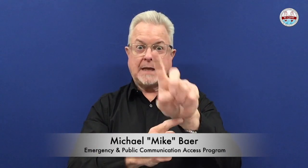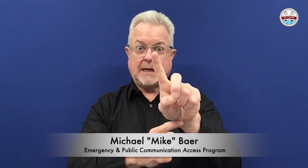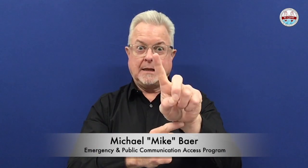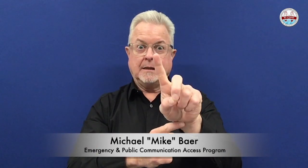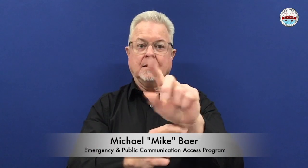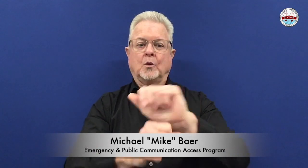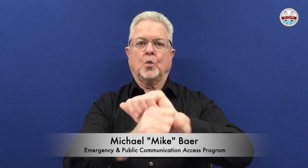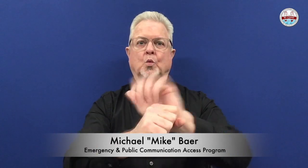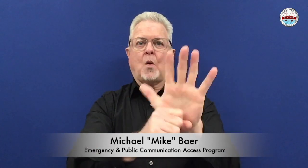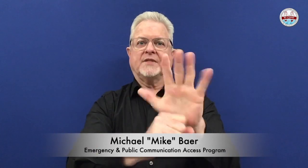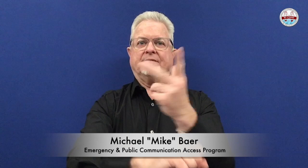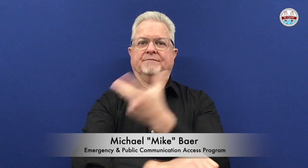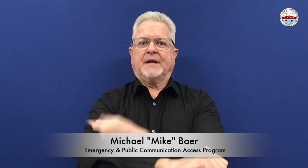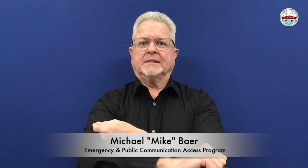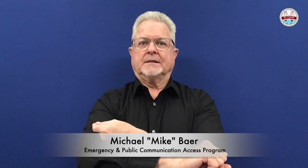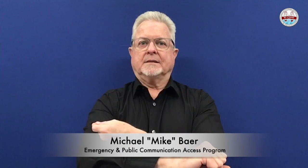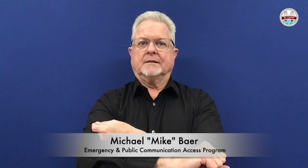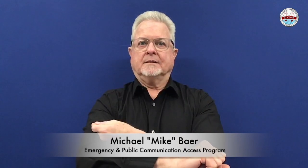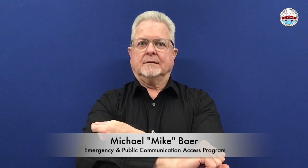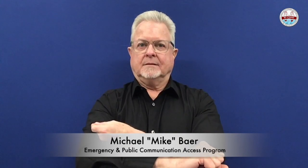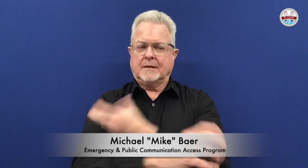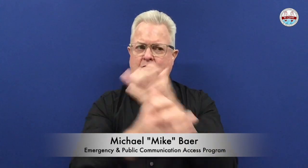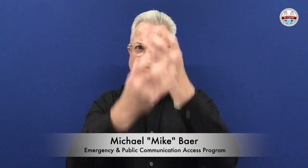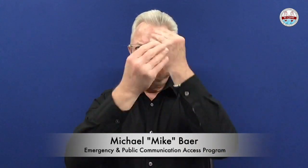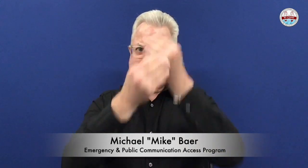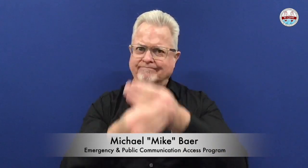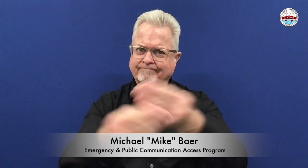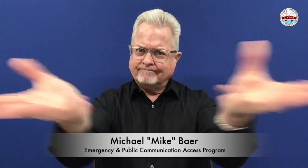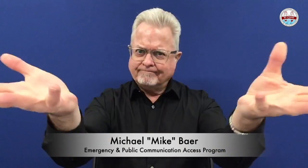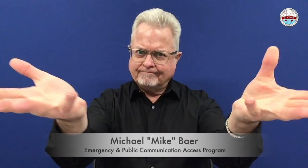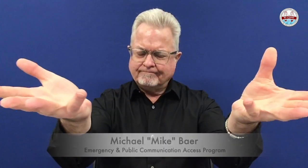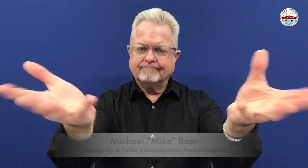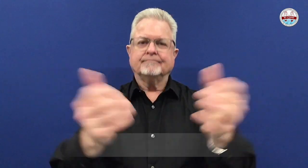updated coronavirus vaccine.